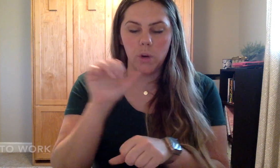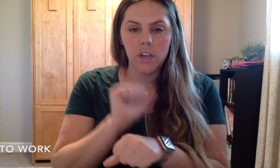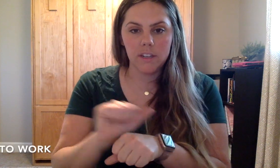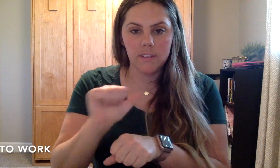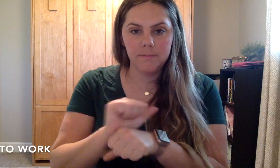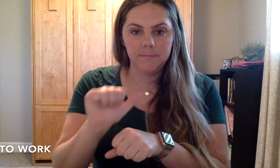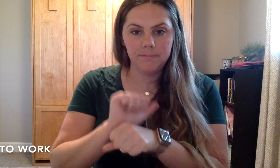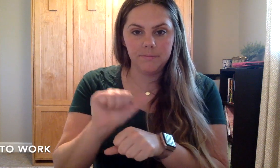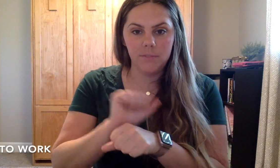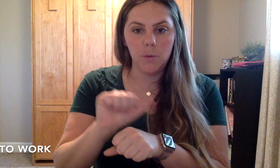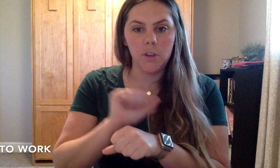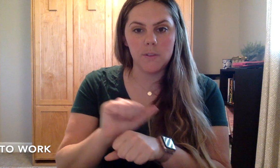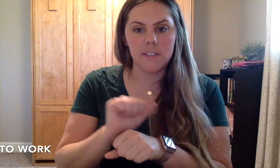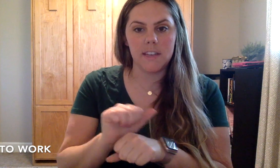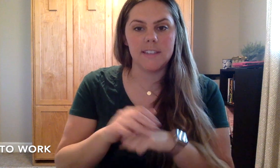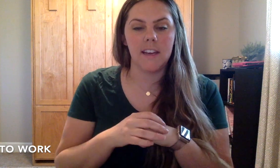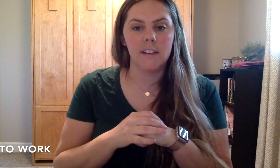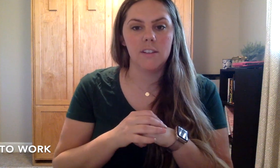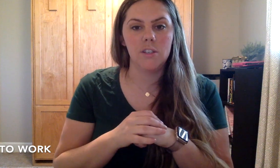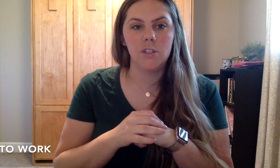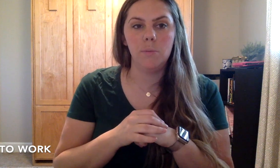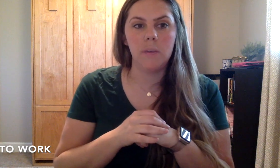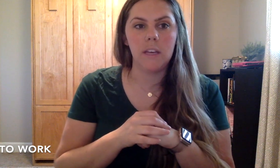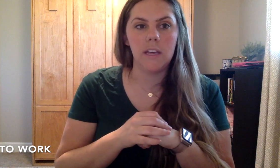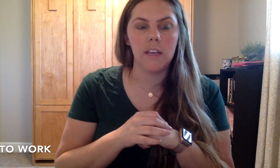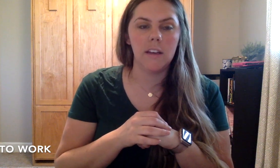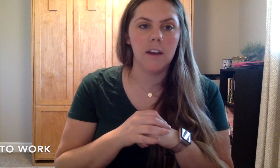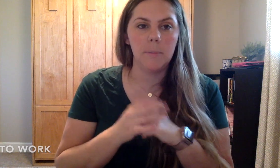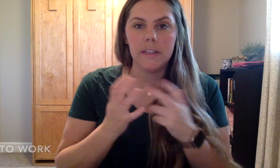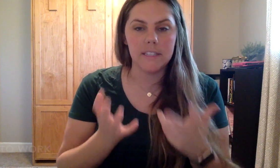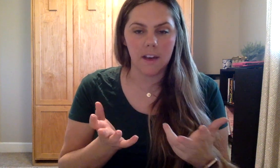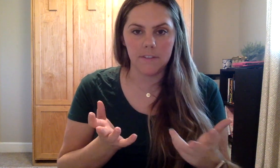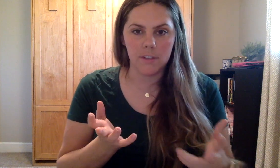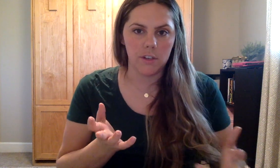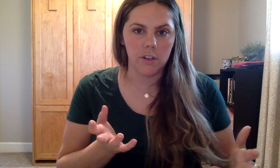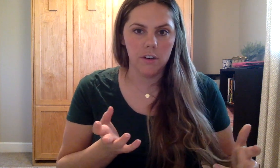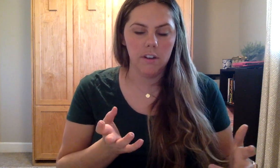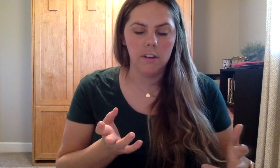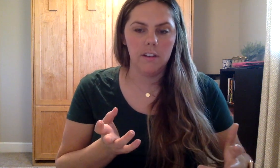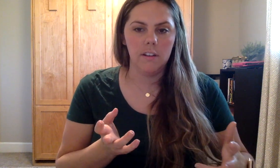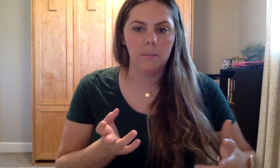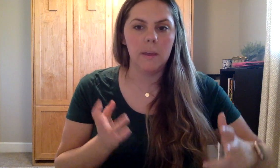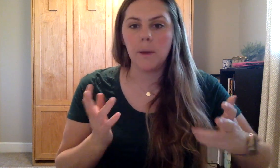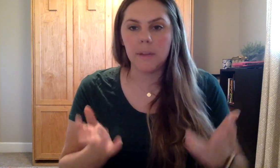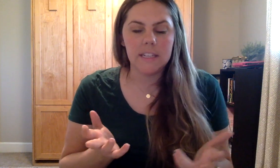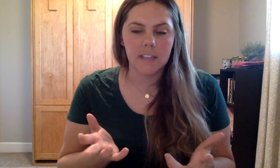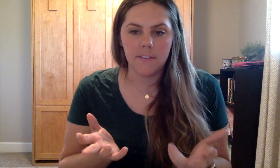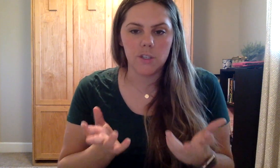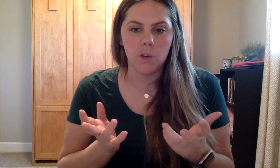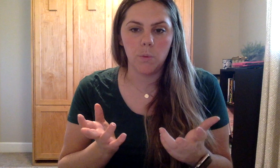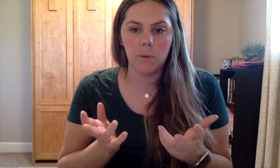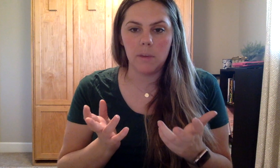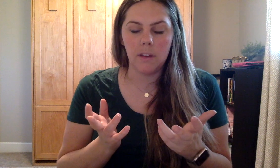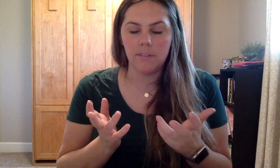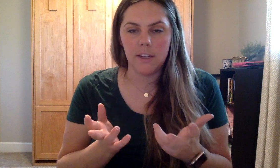work, you would use this as like to be a police officer. Being a police officer would be a fun